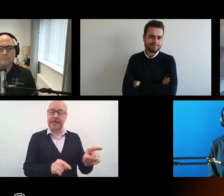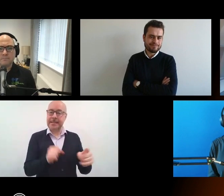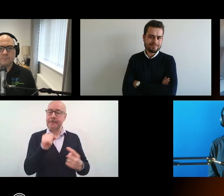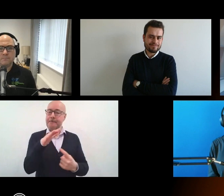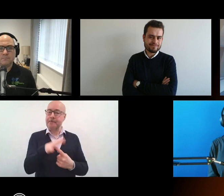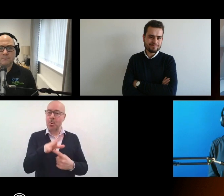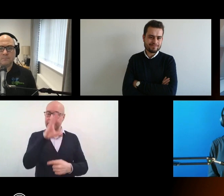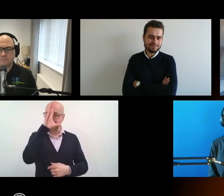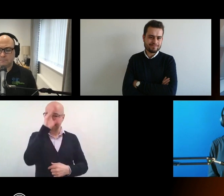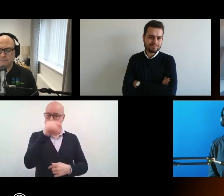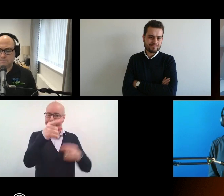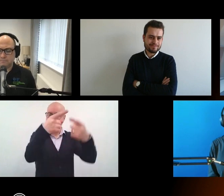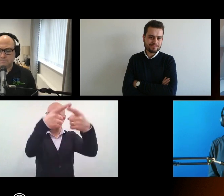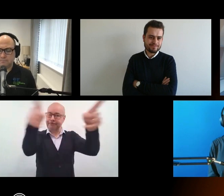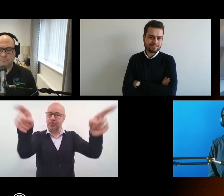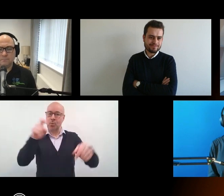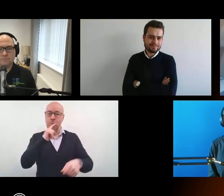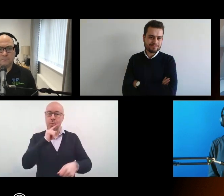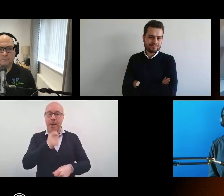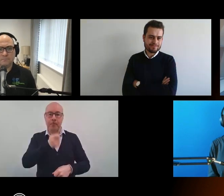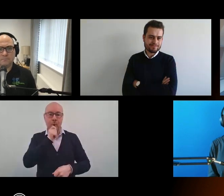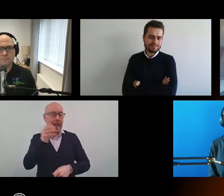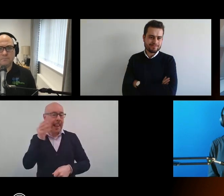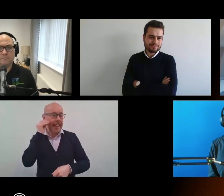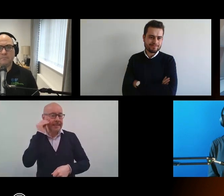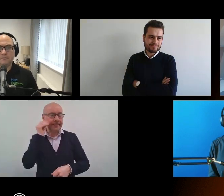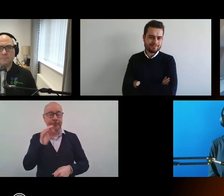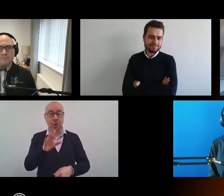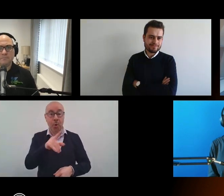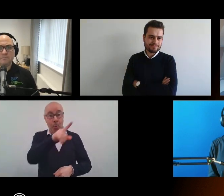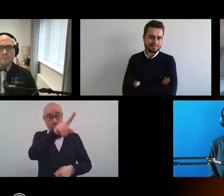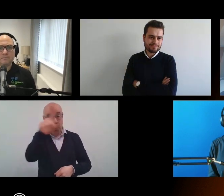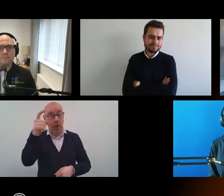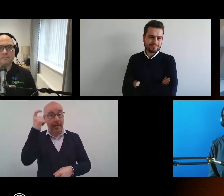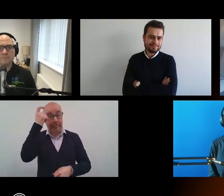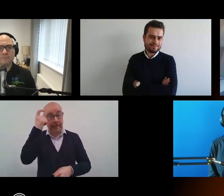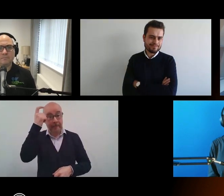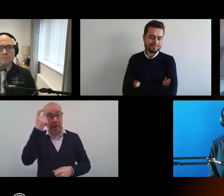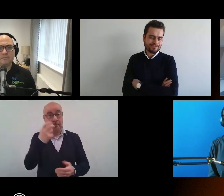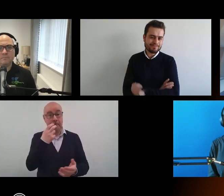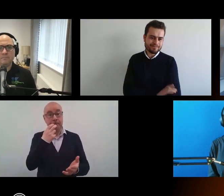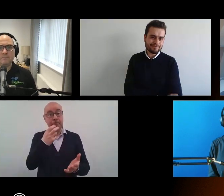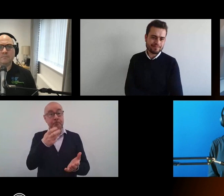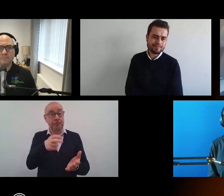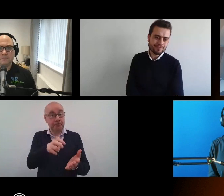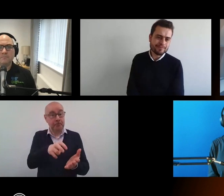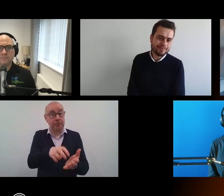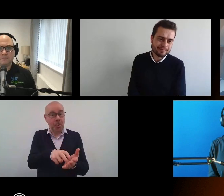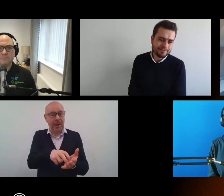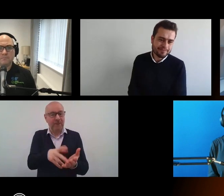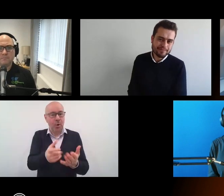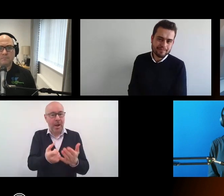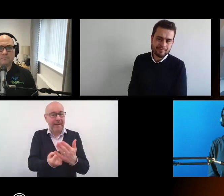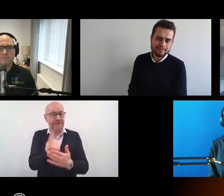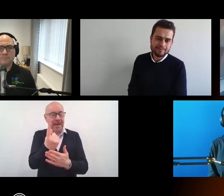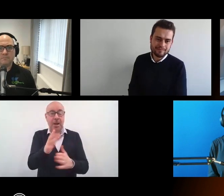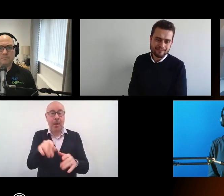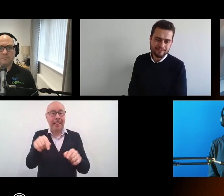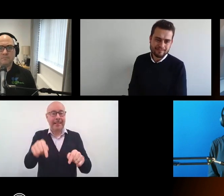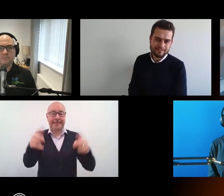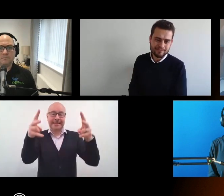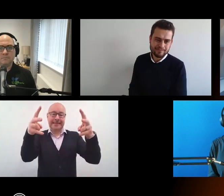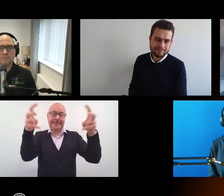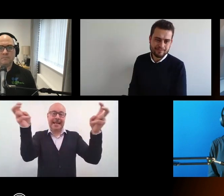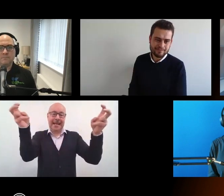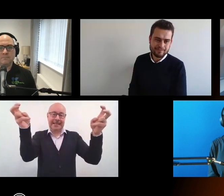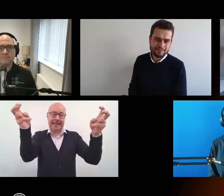that when thinking about arranging an event, And the title of this podcast is, we came up with,